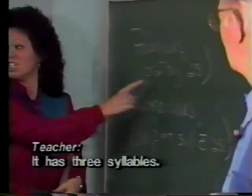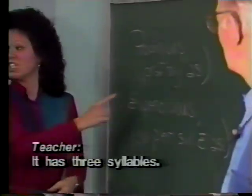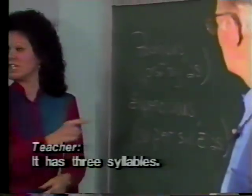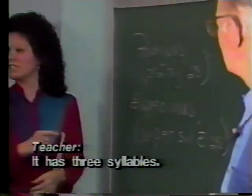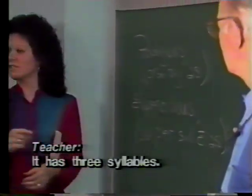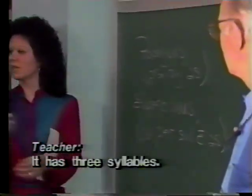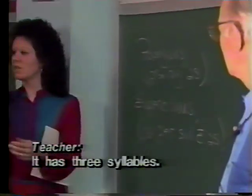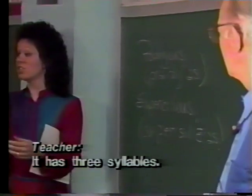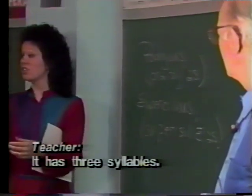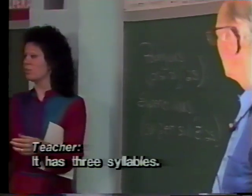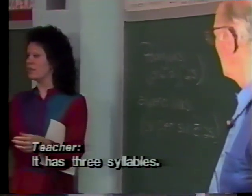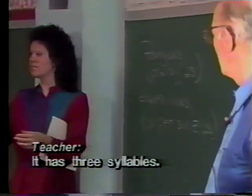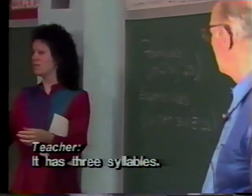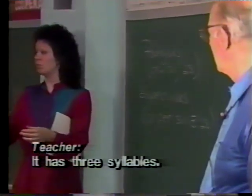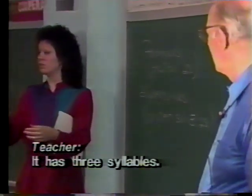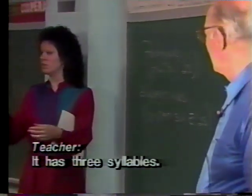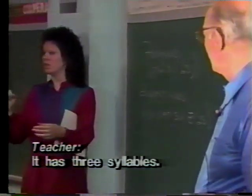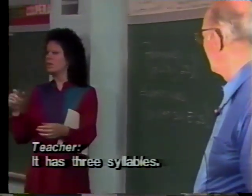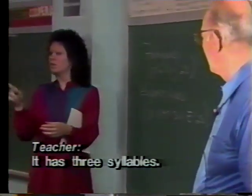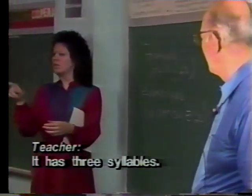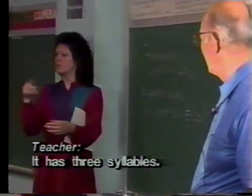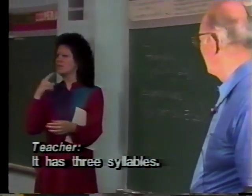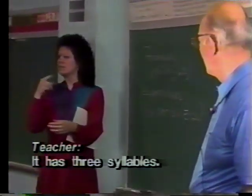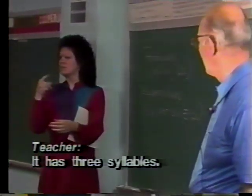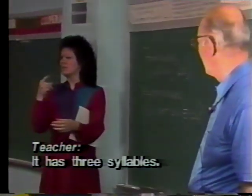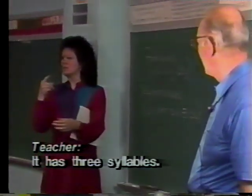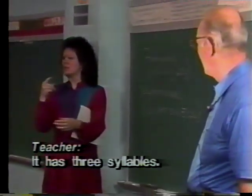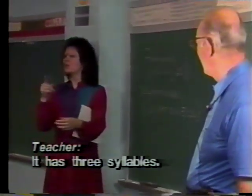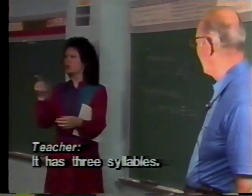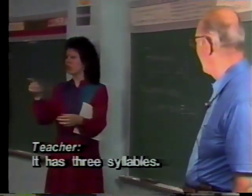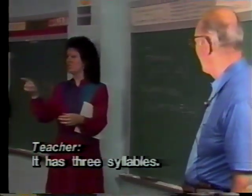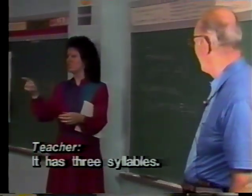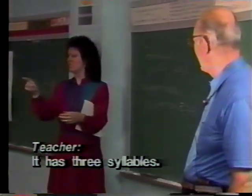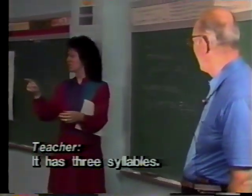Prodigious. 3 syllables. Prodigious. Prodigious.